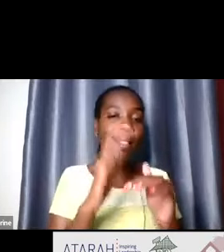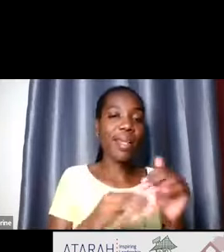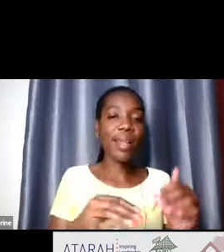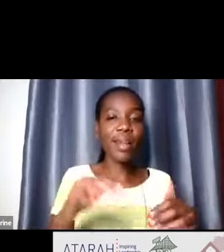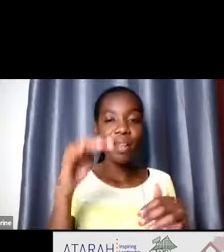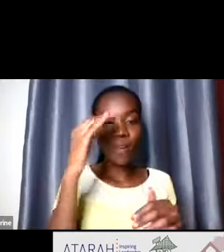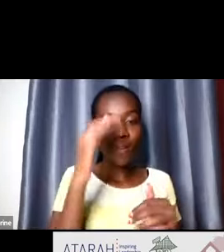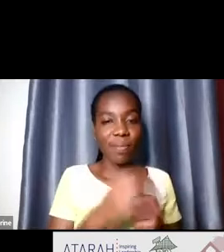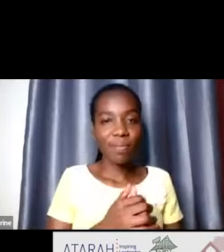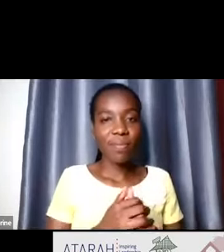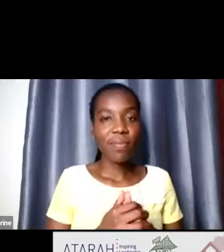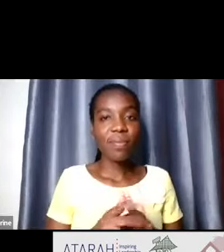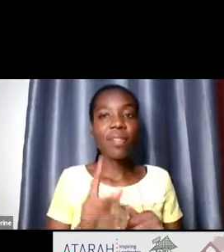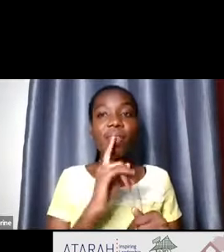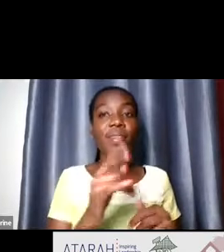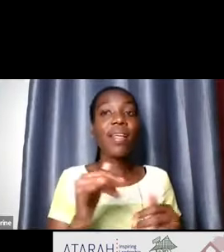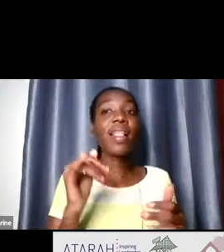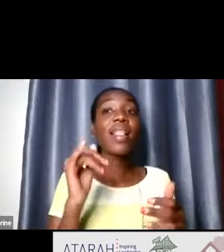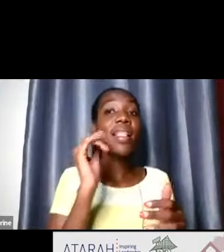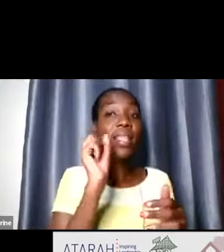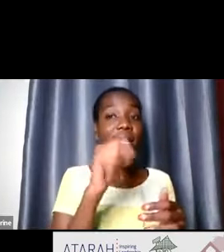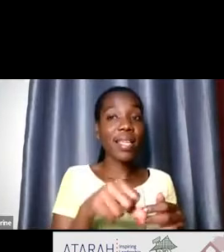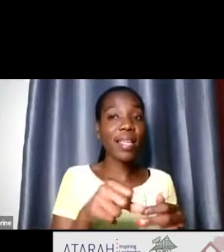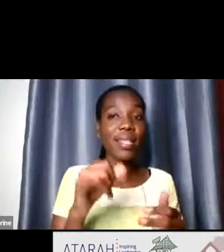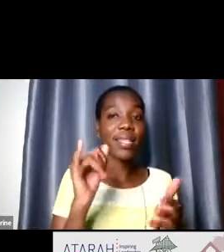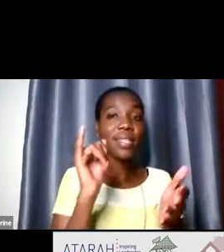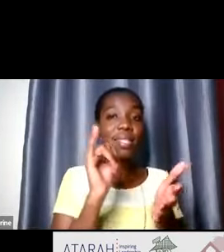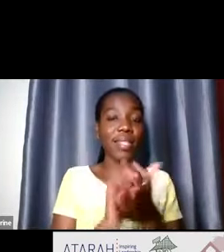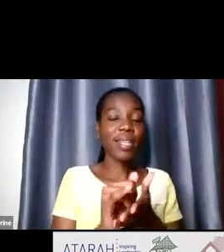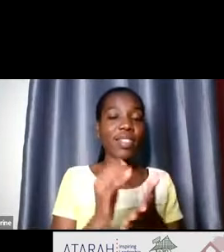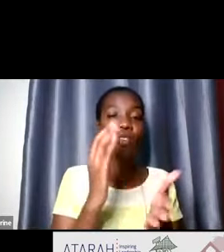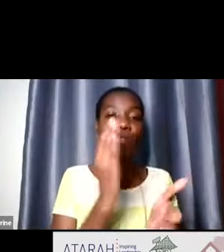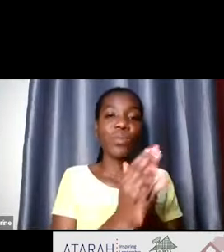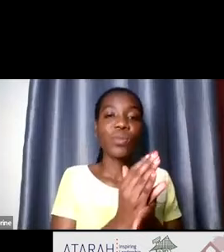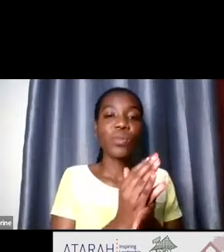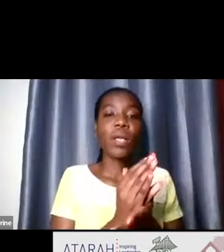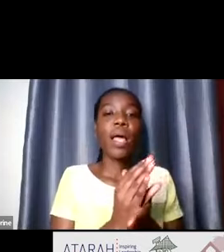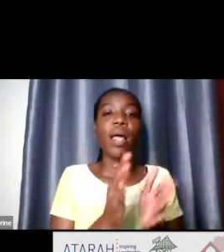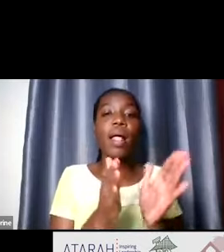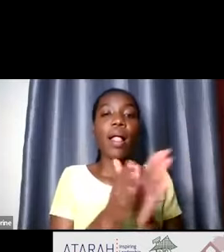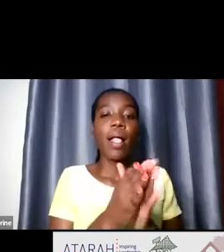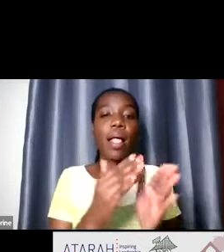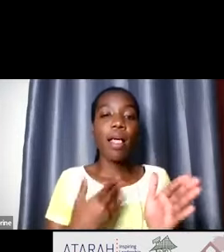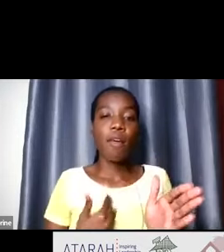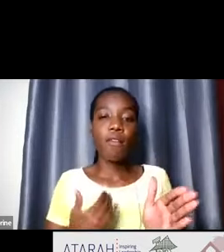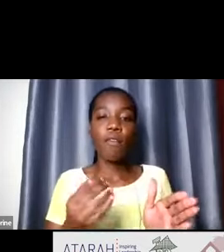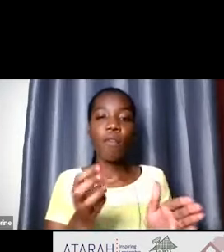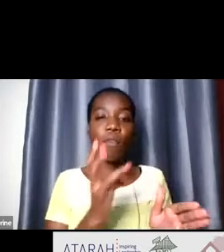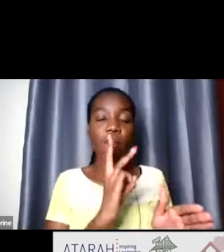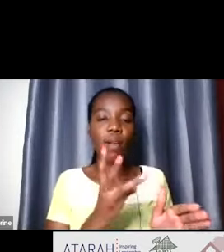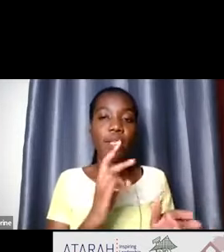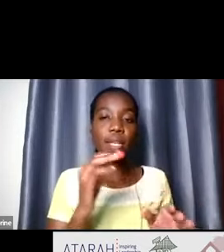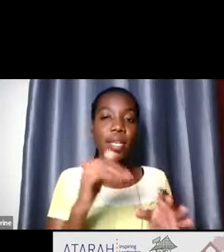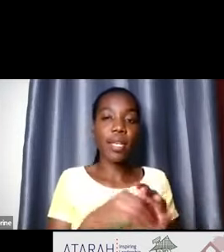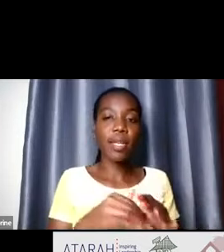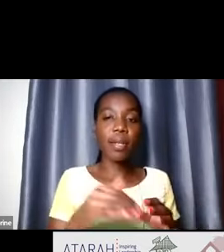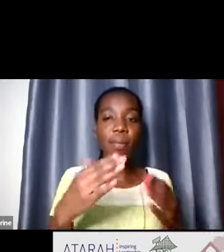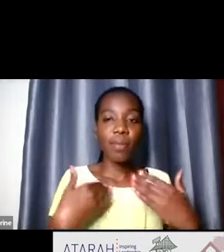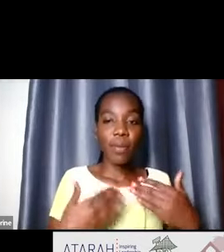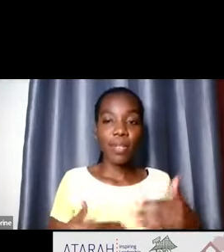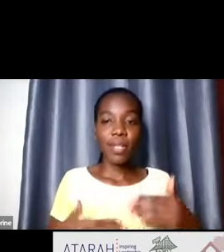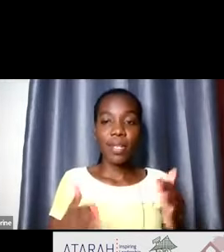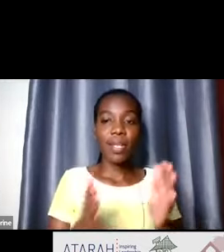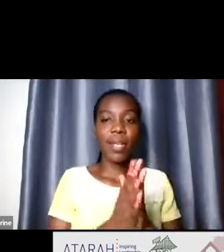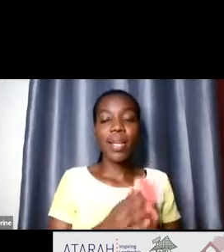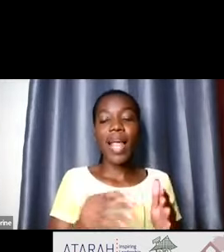But yes, that is true. So the fact that they have water in their body, less water in their body, the alcohol is not dissolved